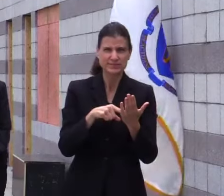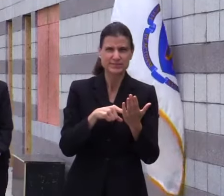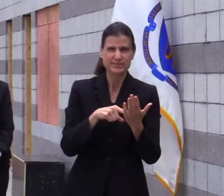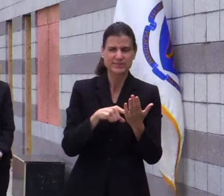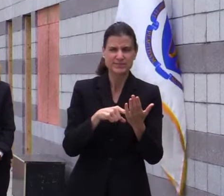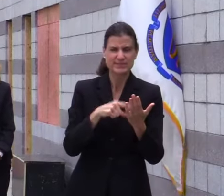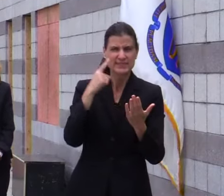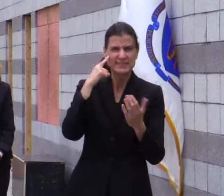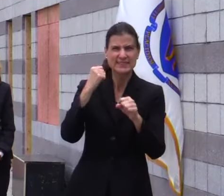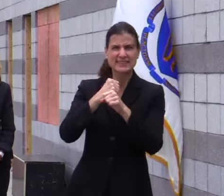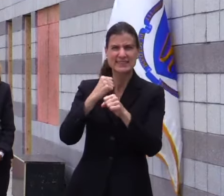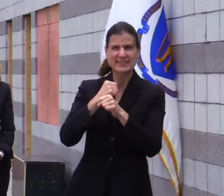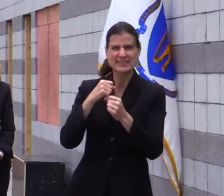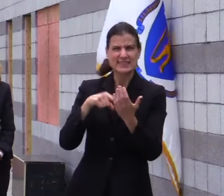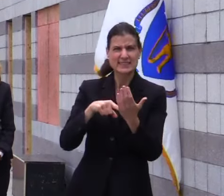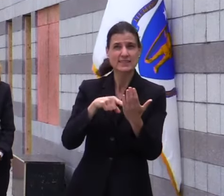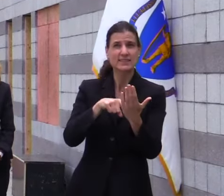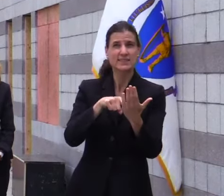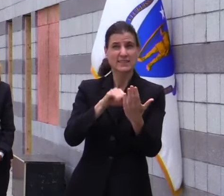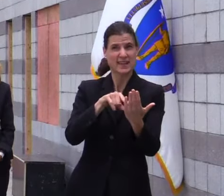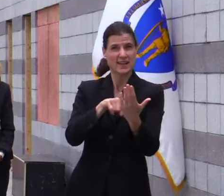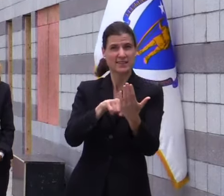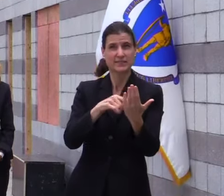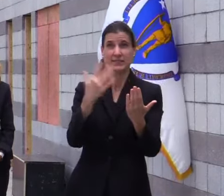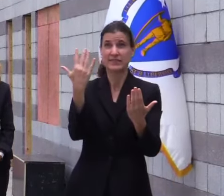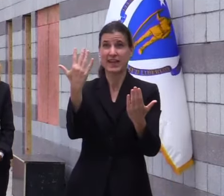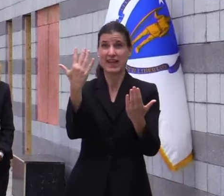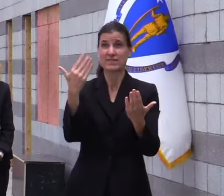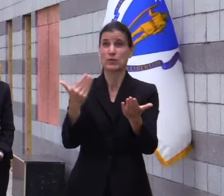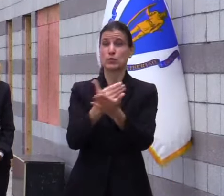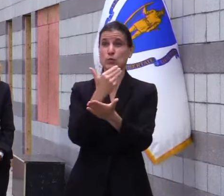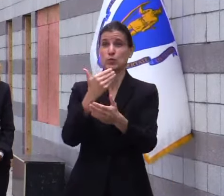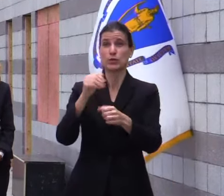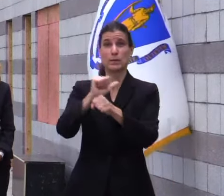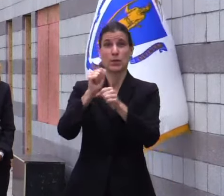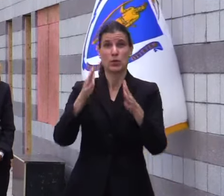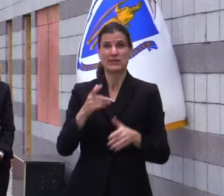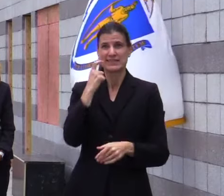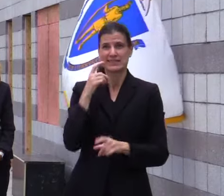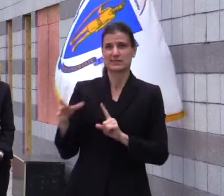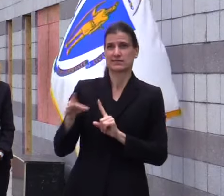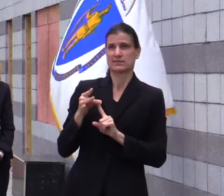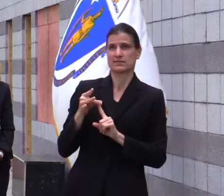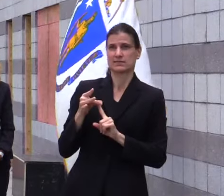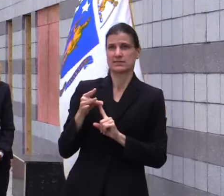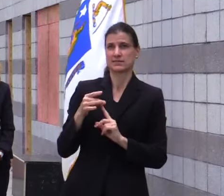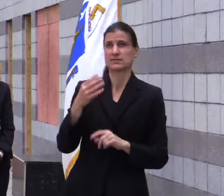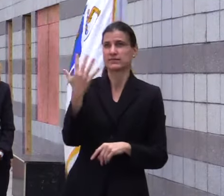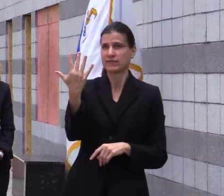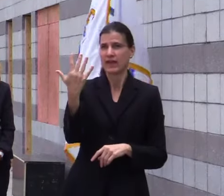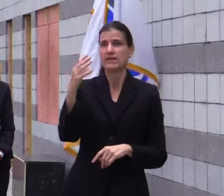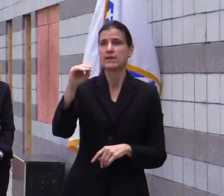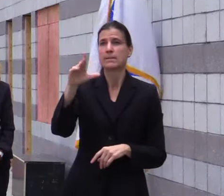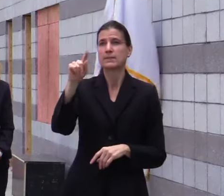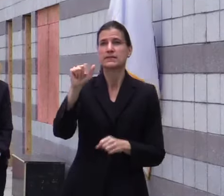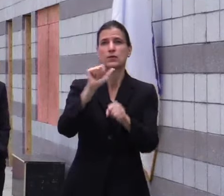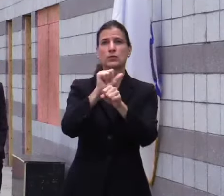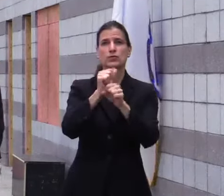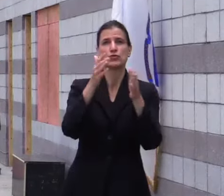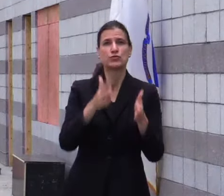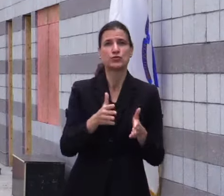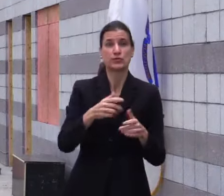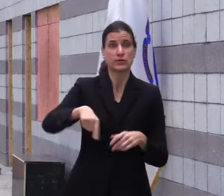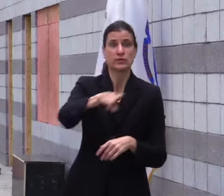have 5 positive tests for COVID currently at the MBTA. So it is something that we are actively watching, and